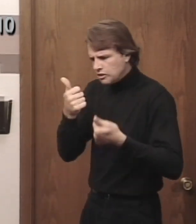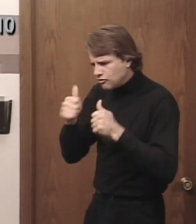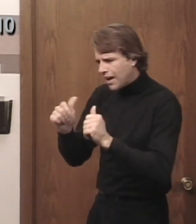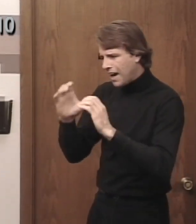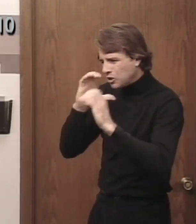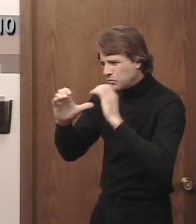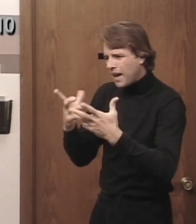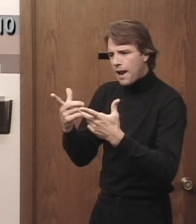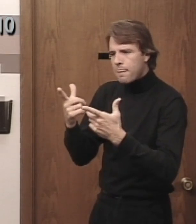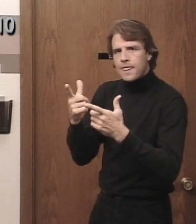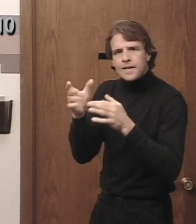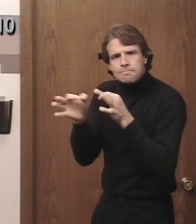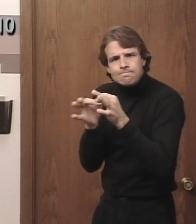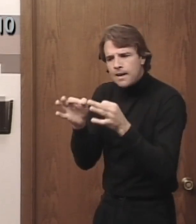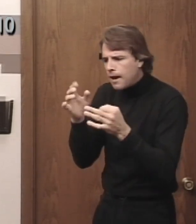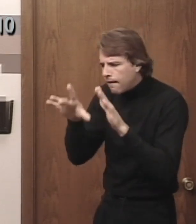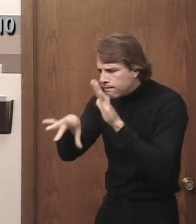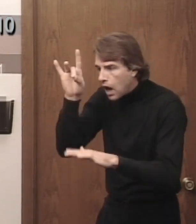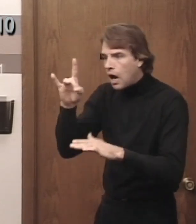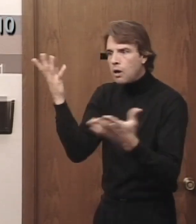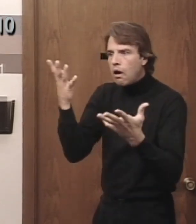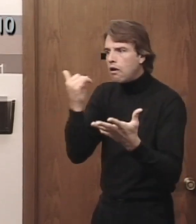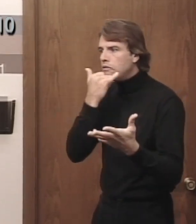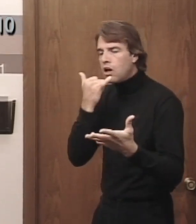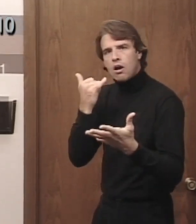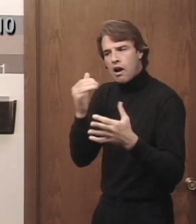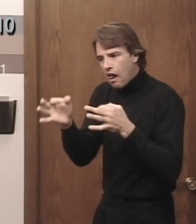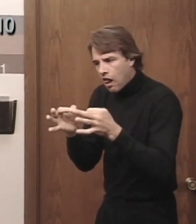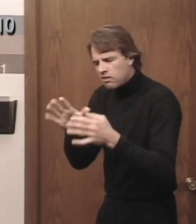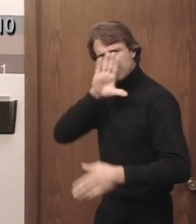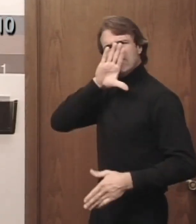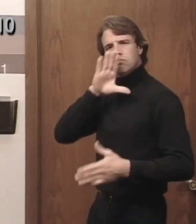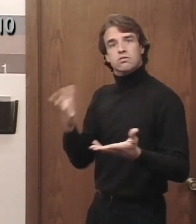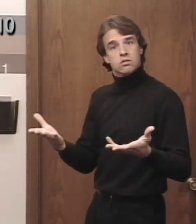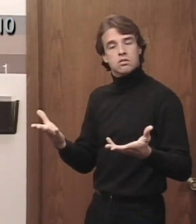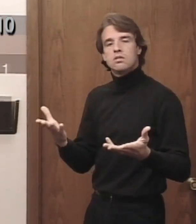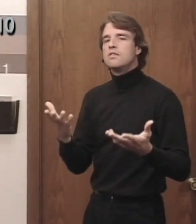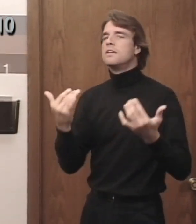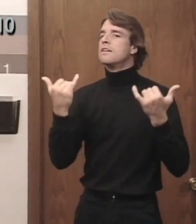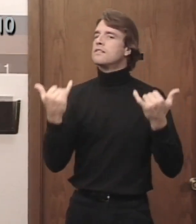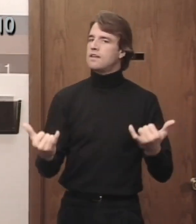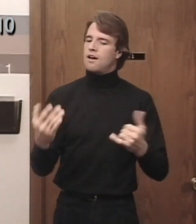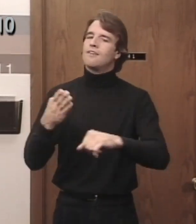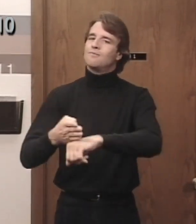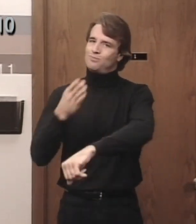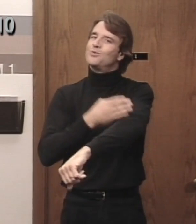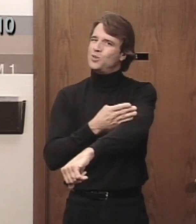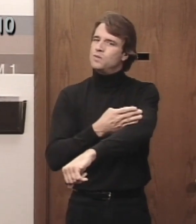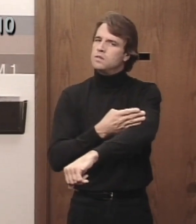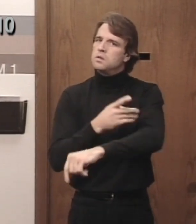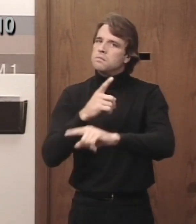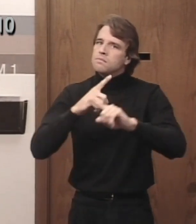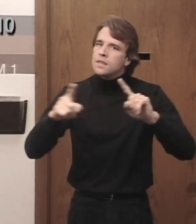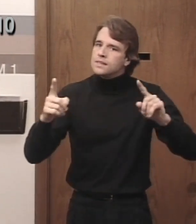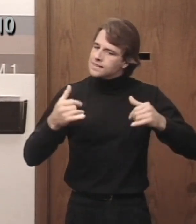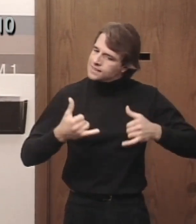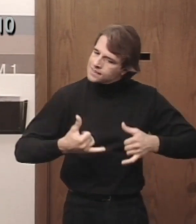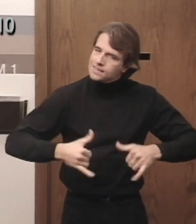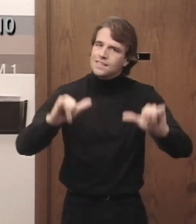with the doctor, and the doctors were frustrated as they could not explain the diagnosis and treatment. Today,